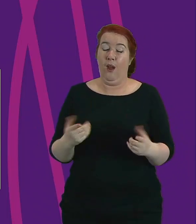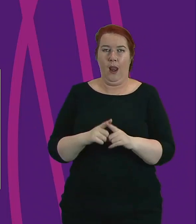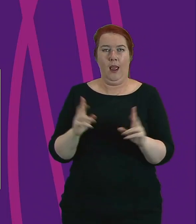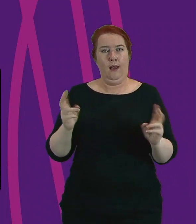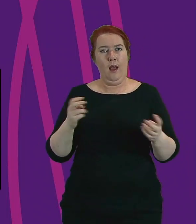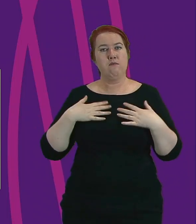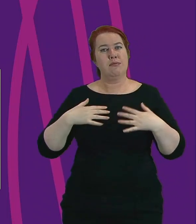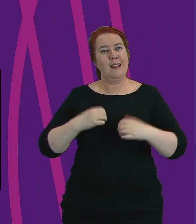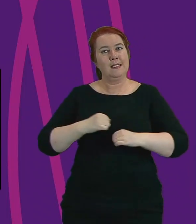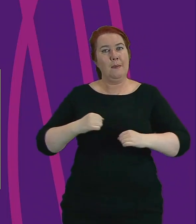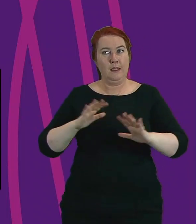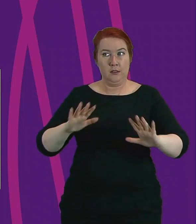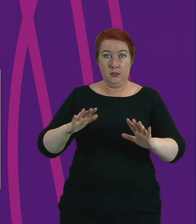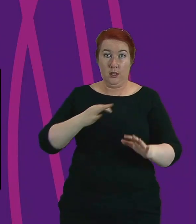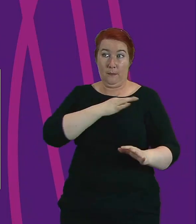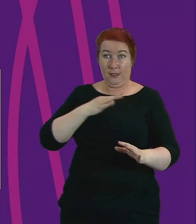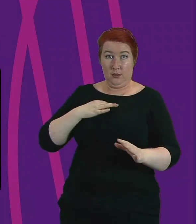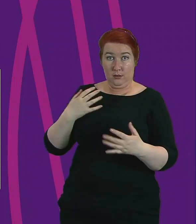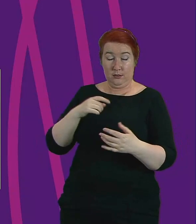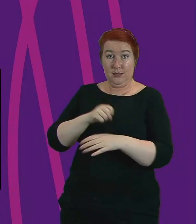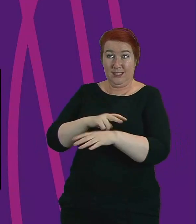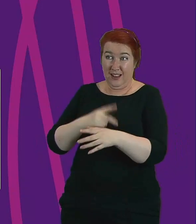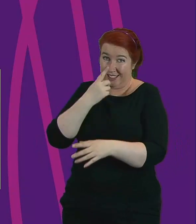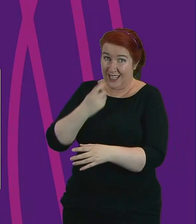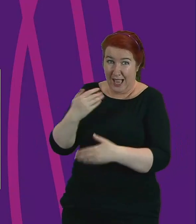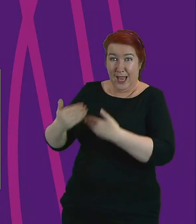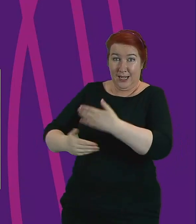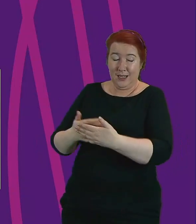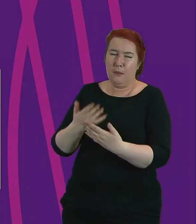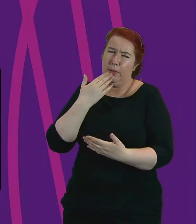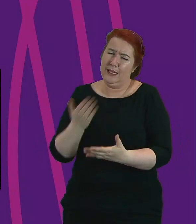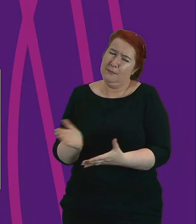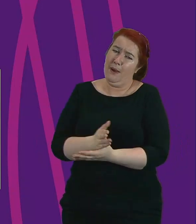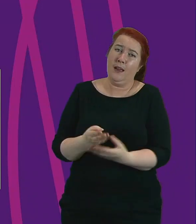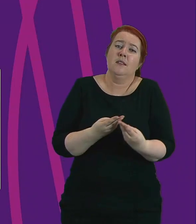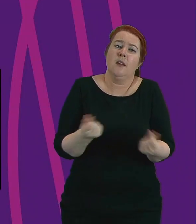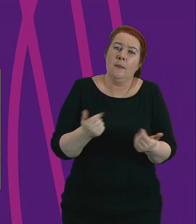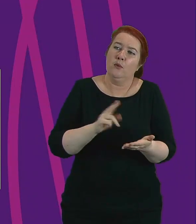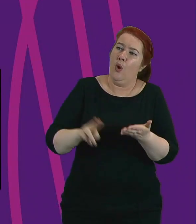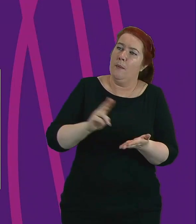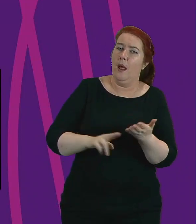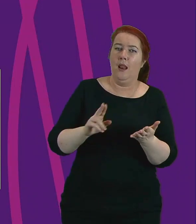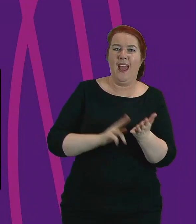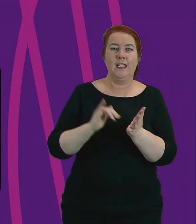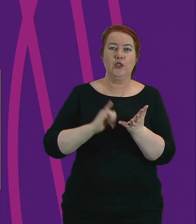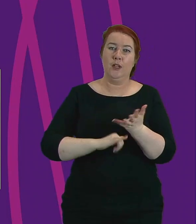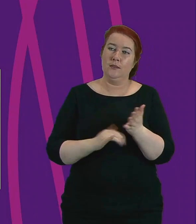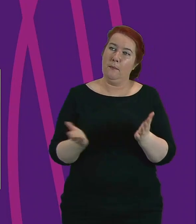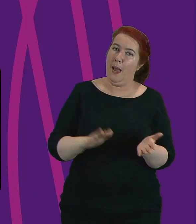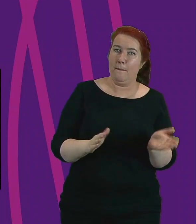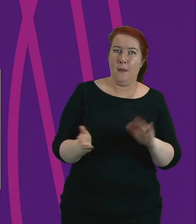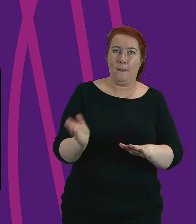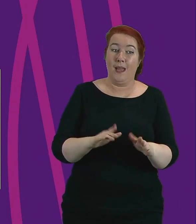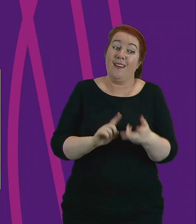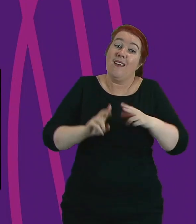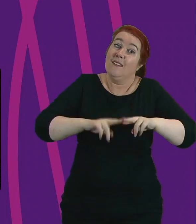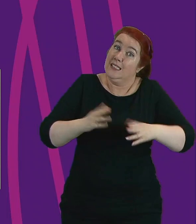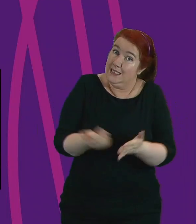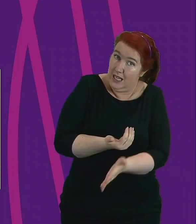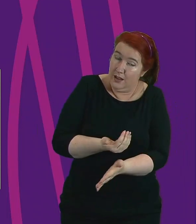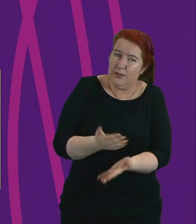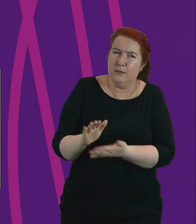our clinicians are coping, please let's restart some of the normal day-to-day provision of our NHS where it is safe to do so, so that we